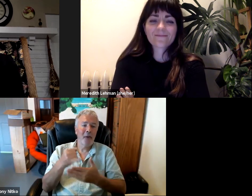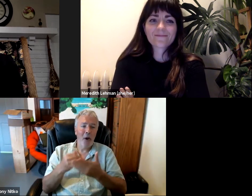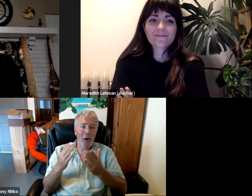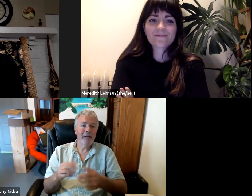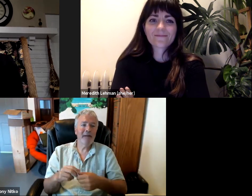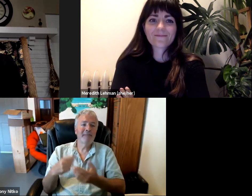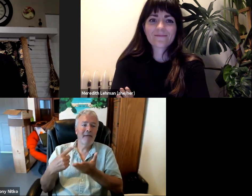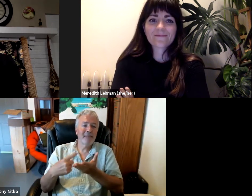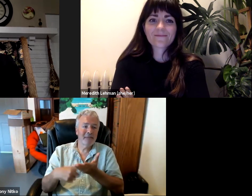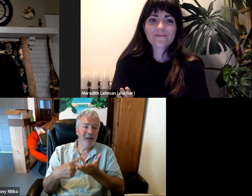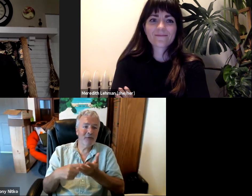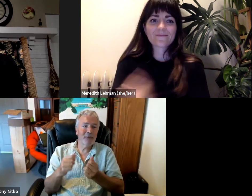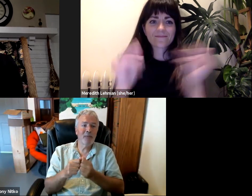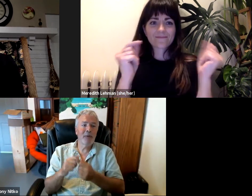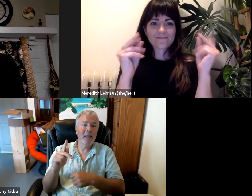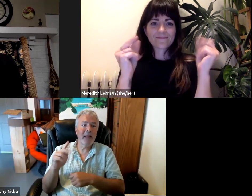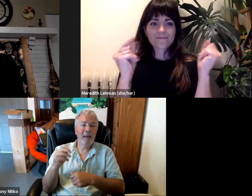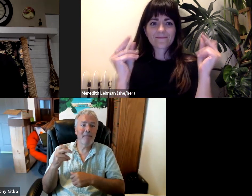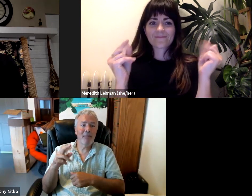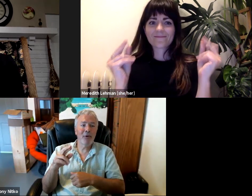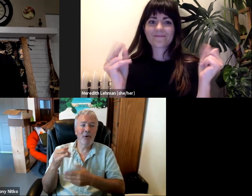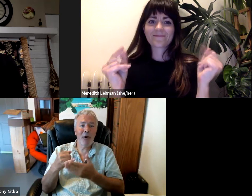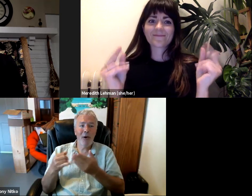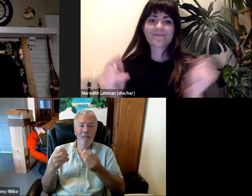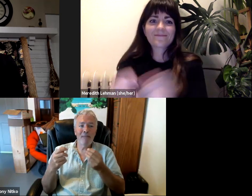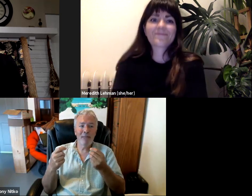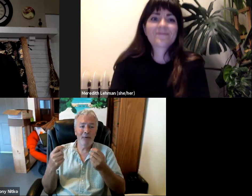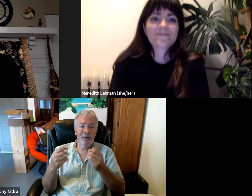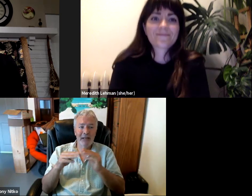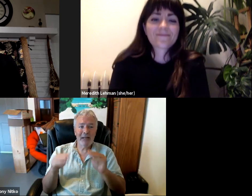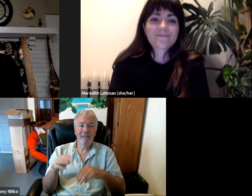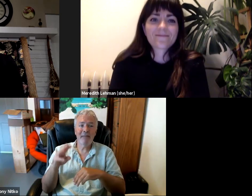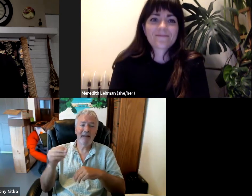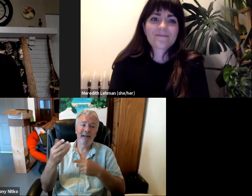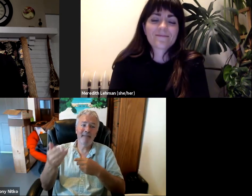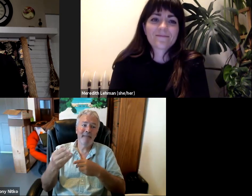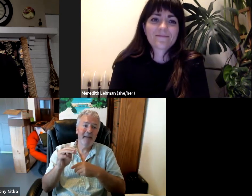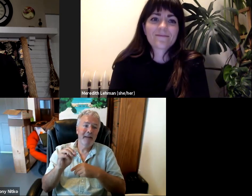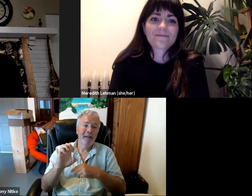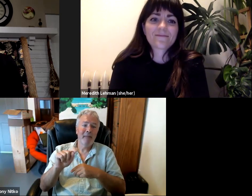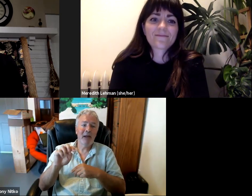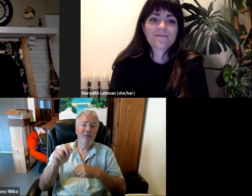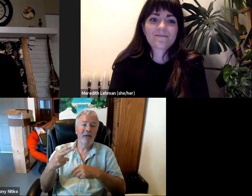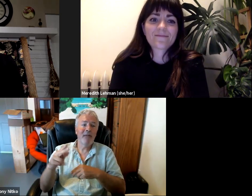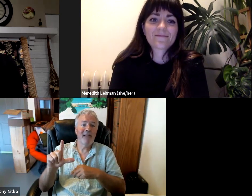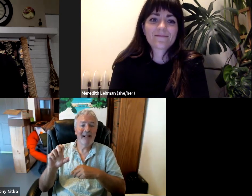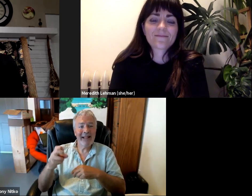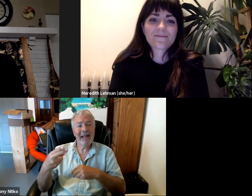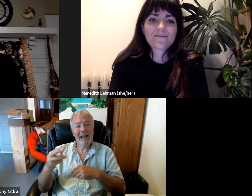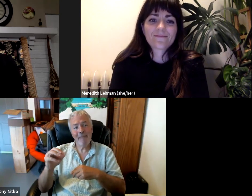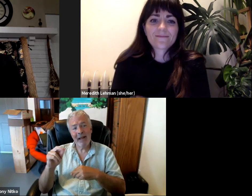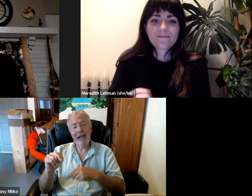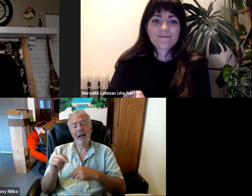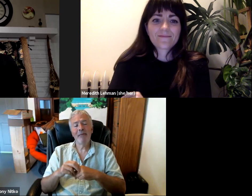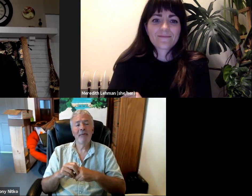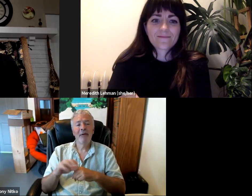deaf docent here and your studying of these artists and sharing your thoughts and providing this discussion